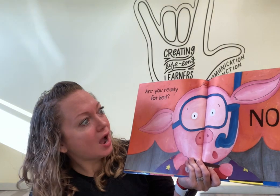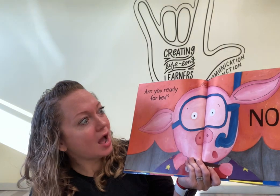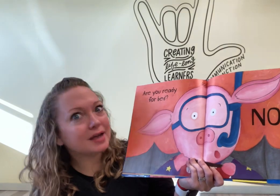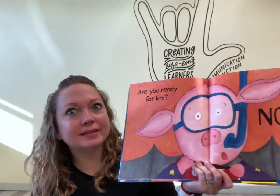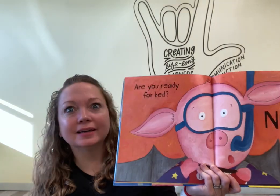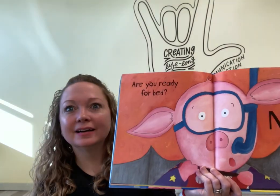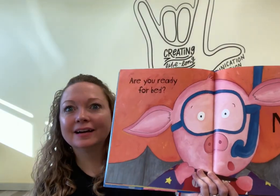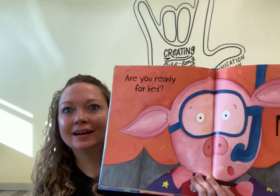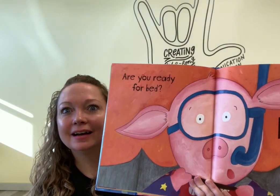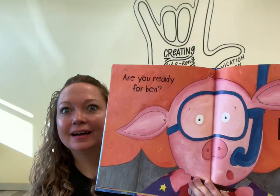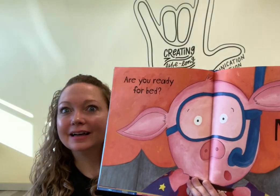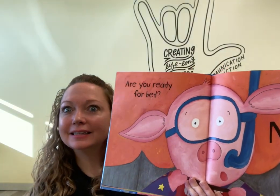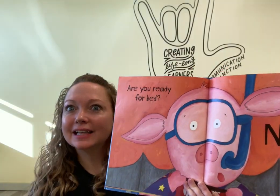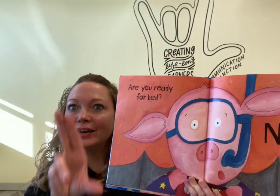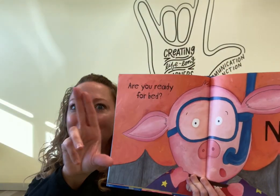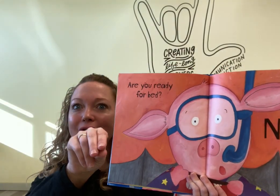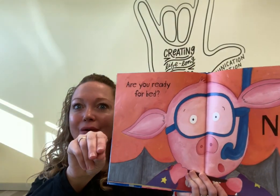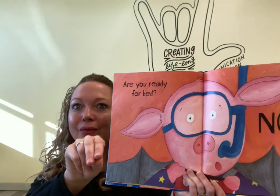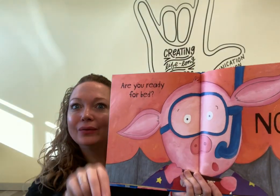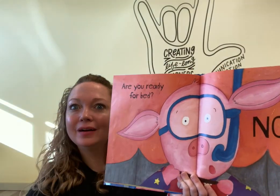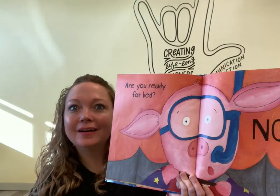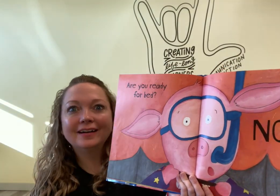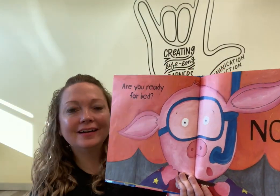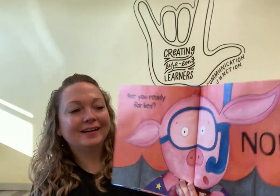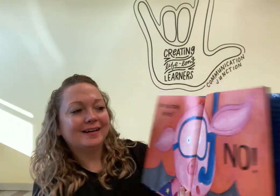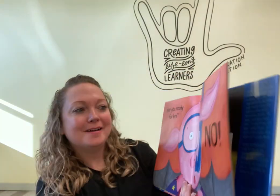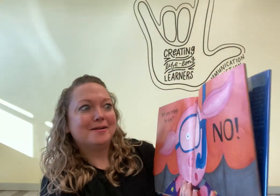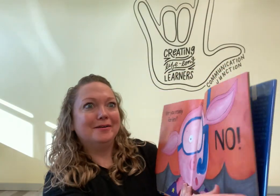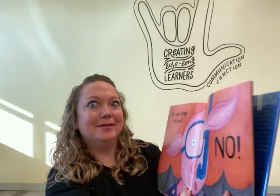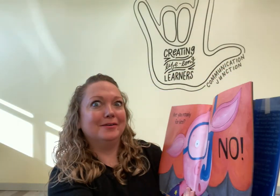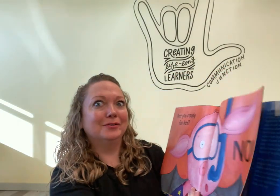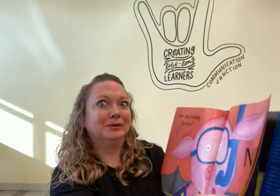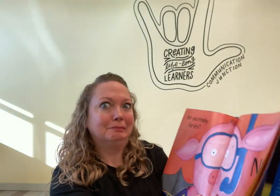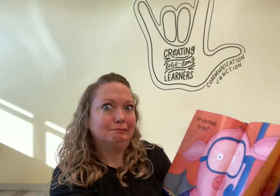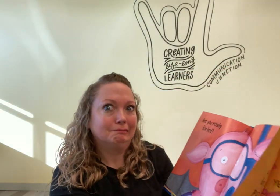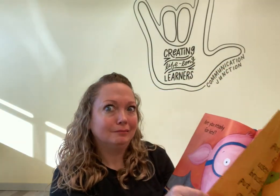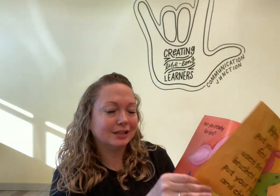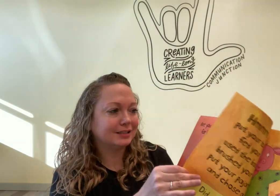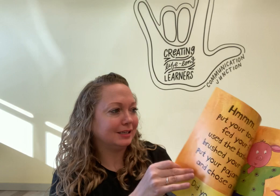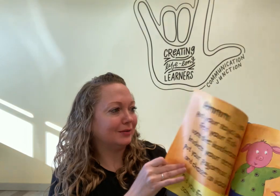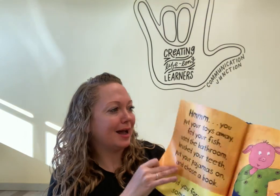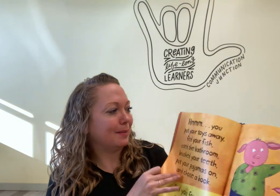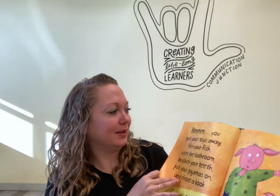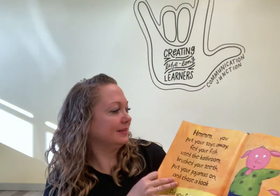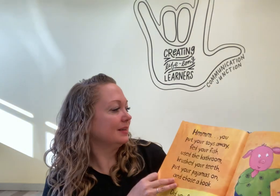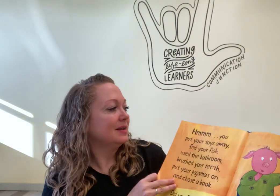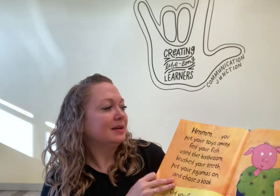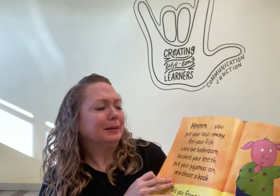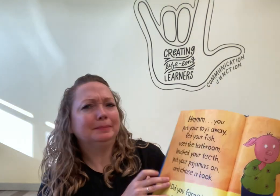What? He said no. Uh-oh. Let's see what happens.